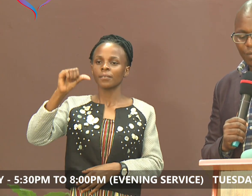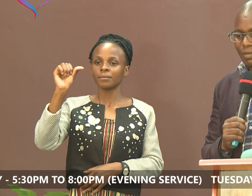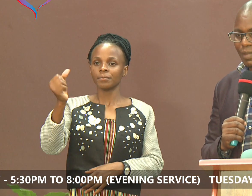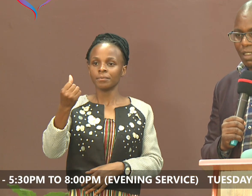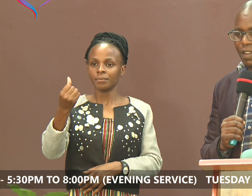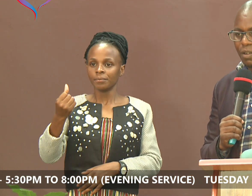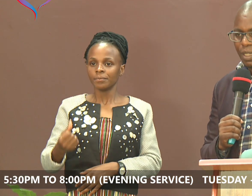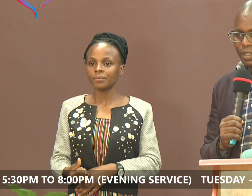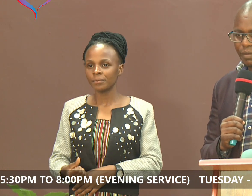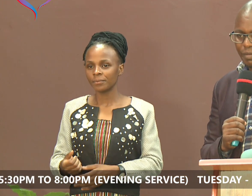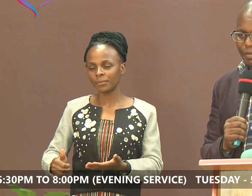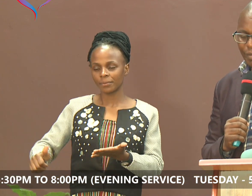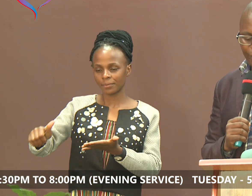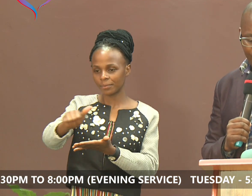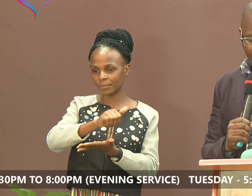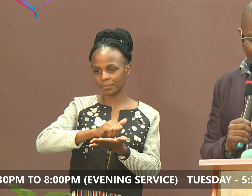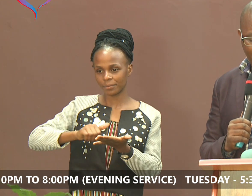Six. Environment.